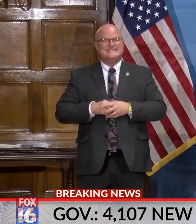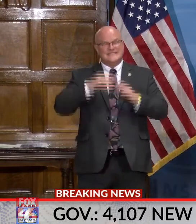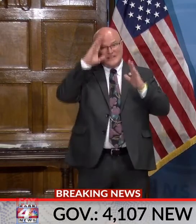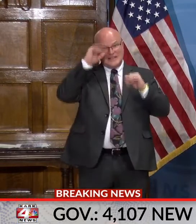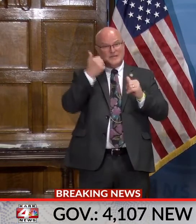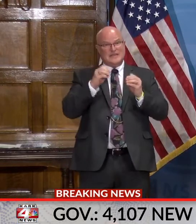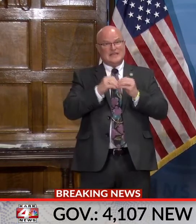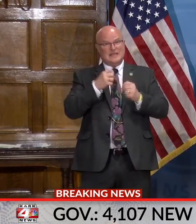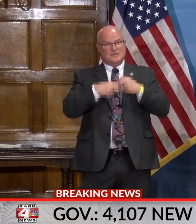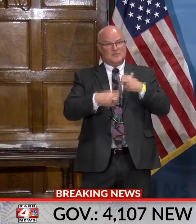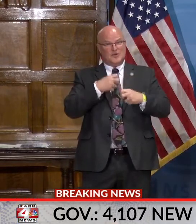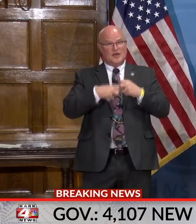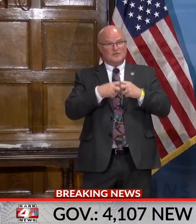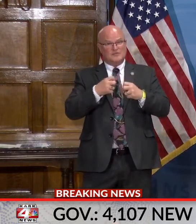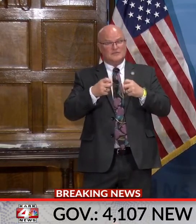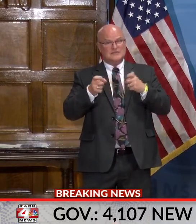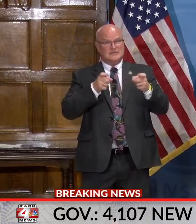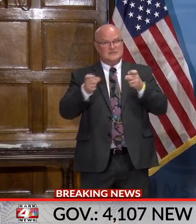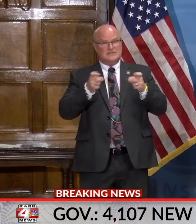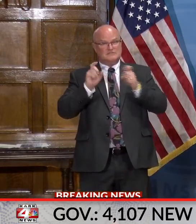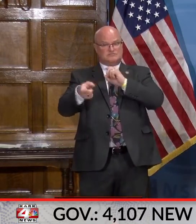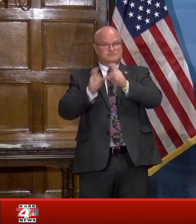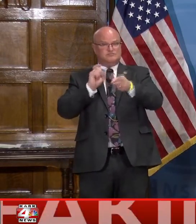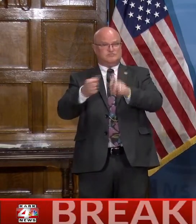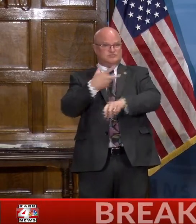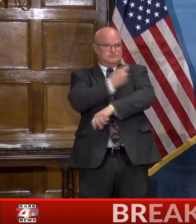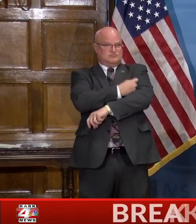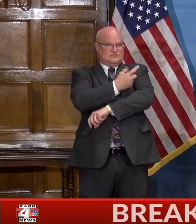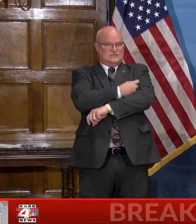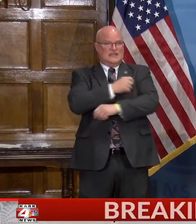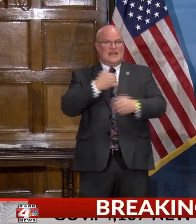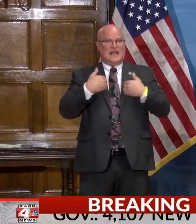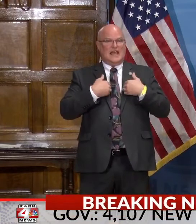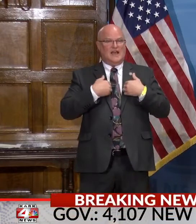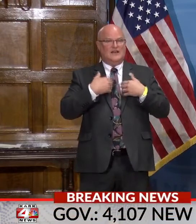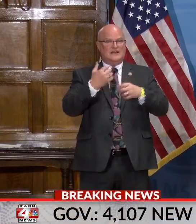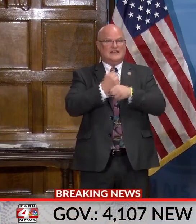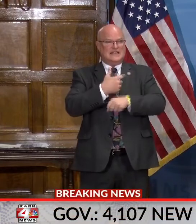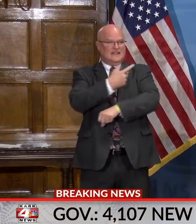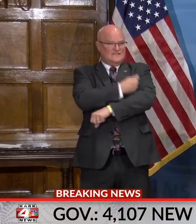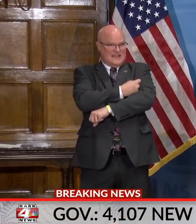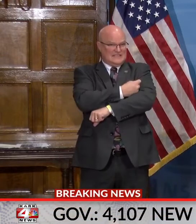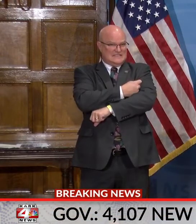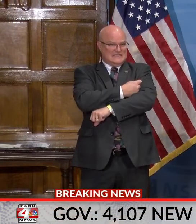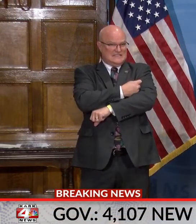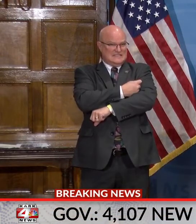problem with the change of administrations and how the logistics of getting a vaccine?